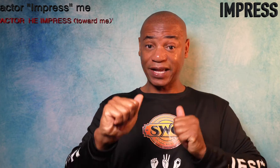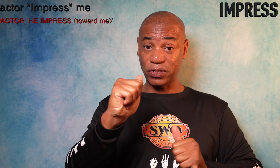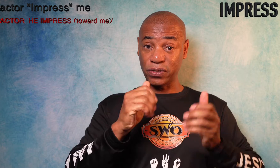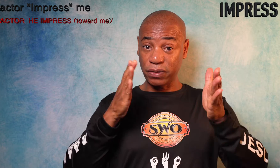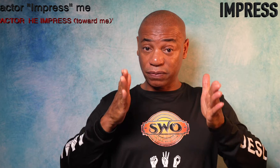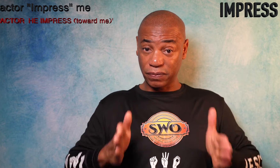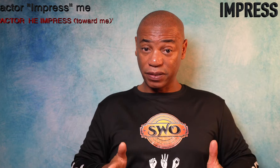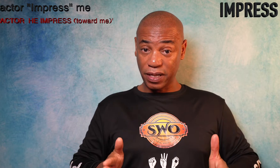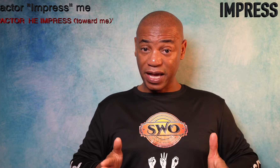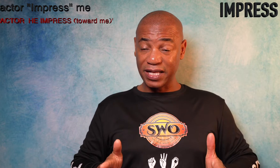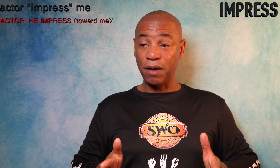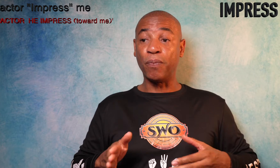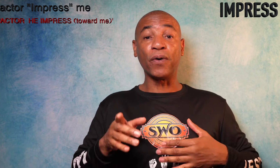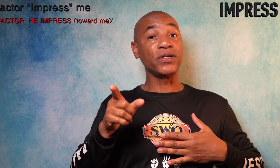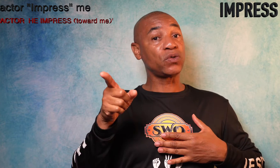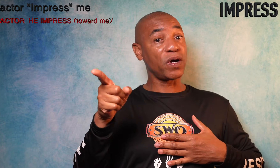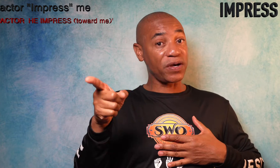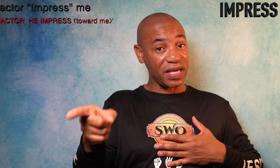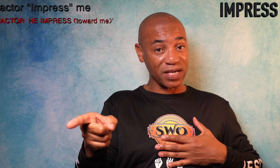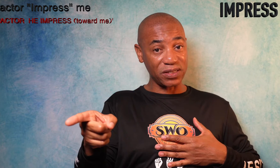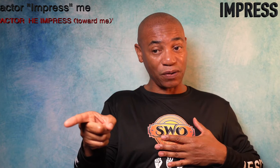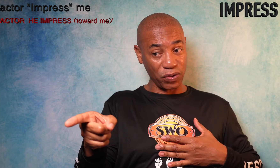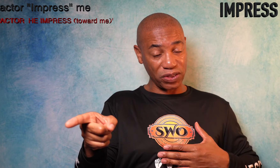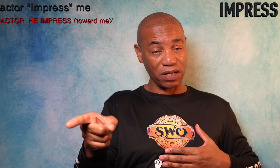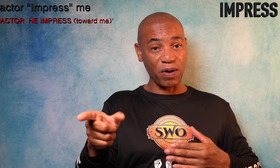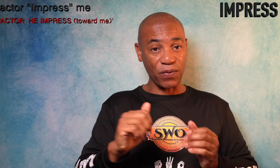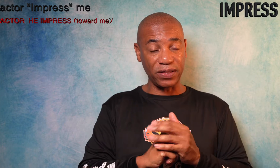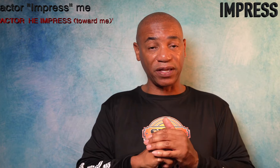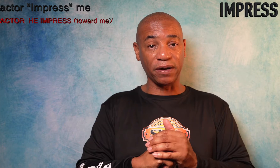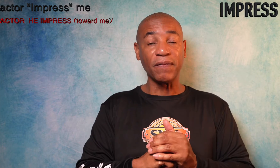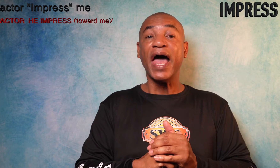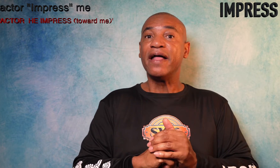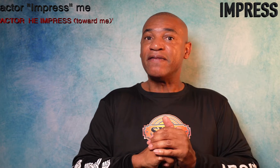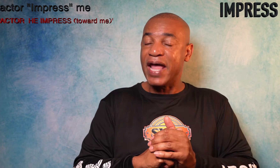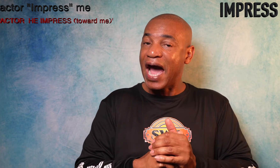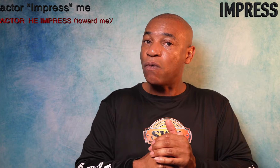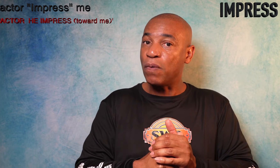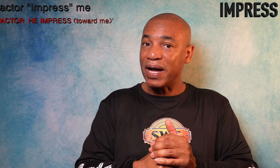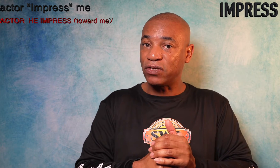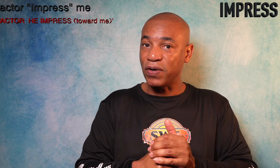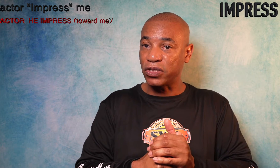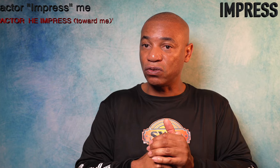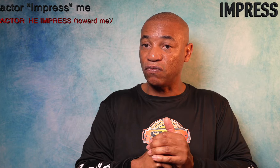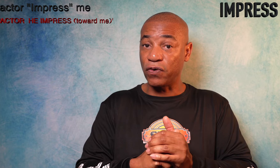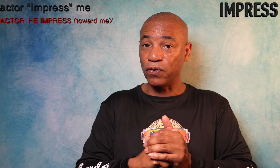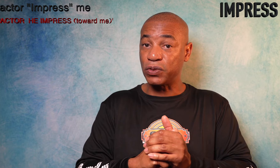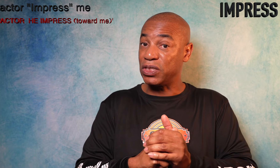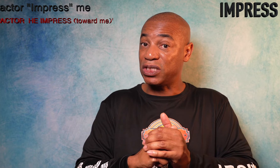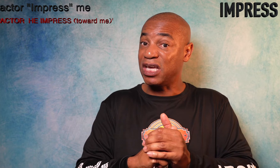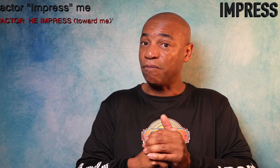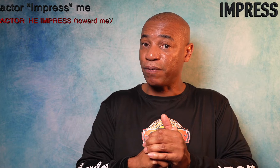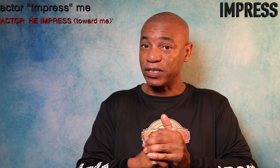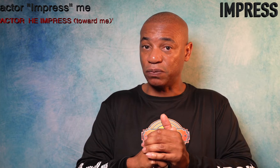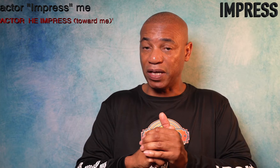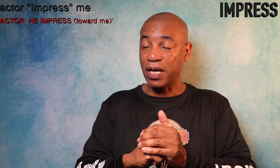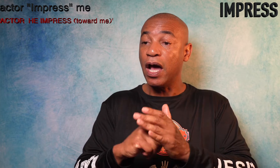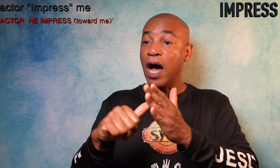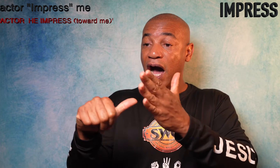actor, and then point to where he is. I'm going to set him up right there. Now with my directional verb, since he impressed me, I'm